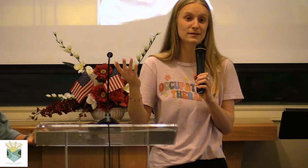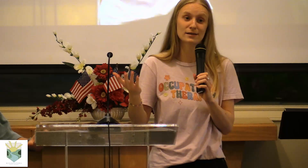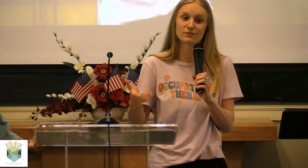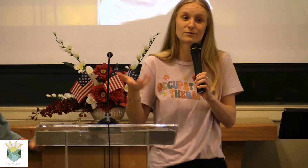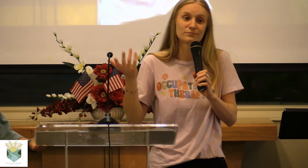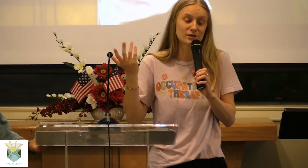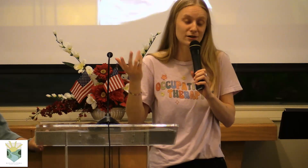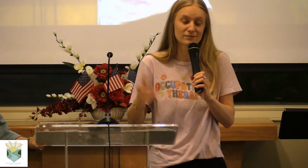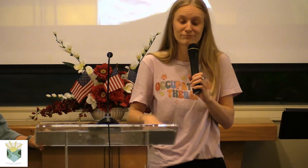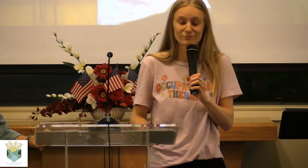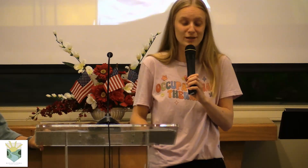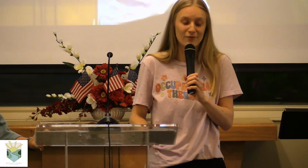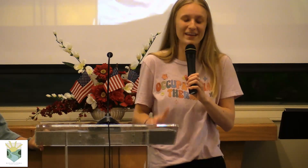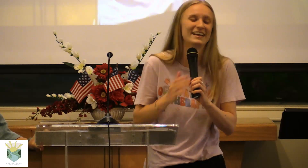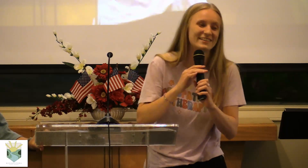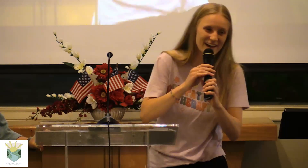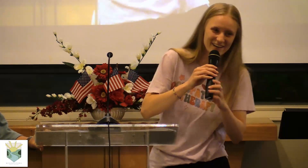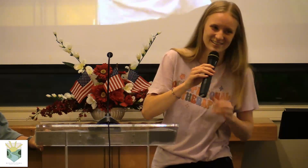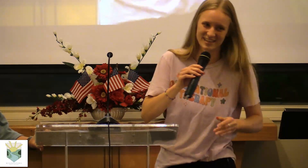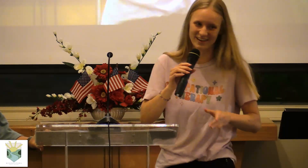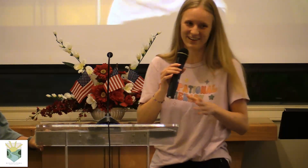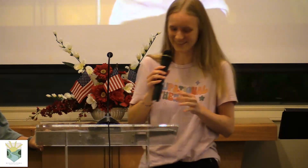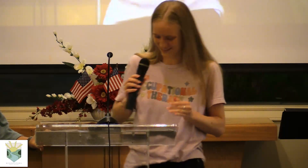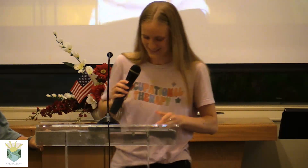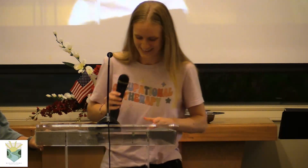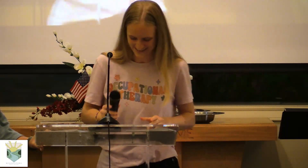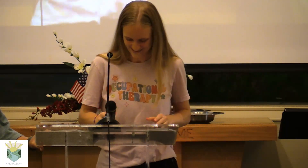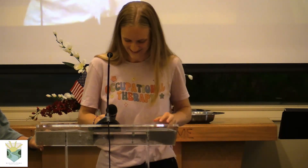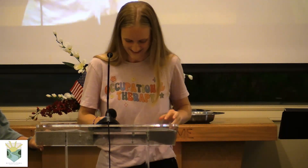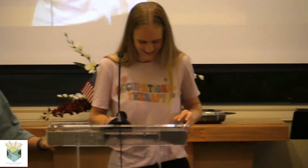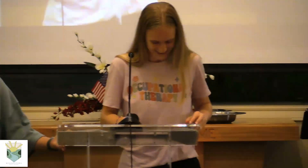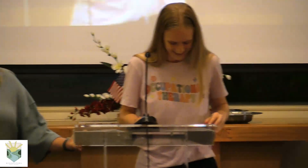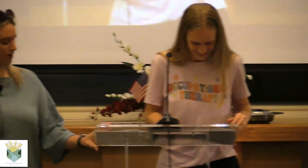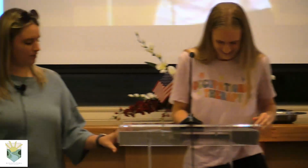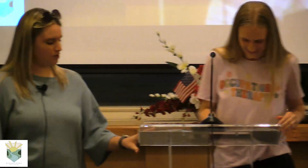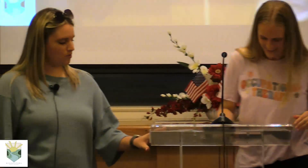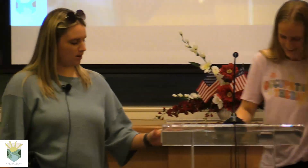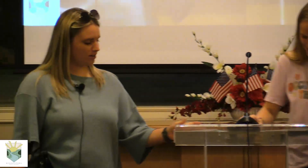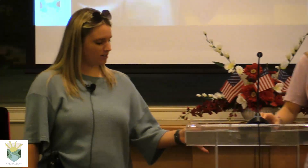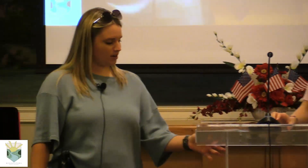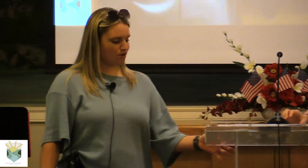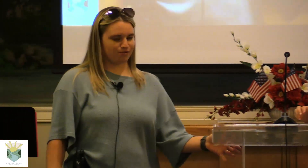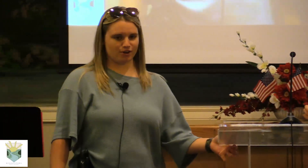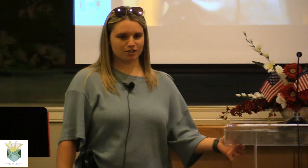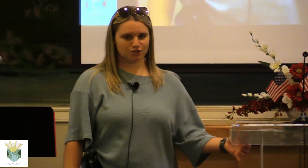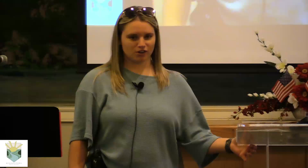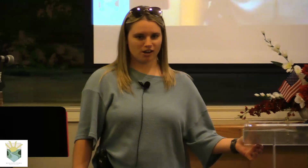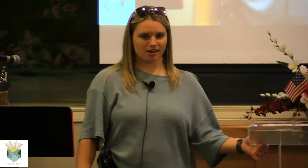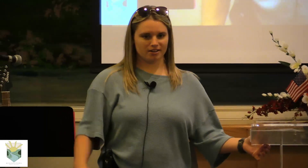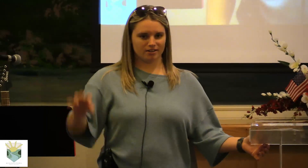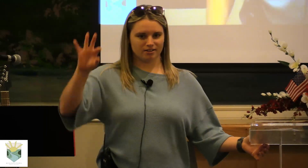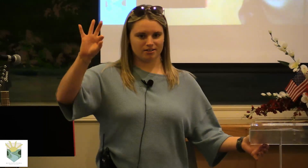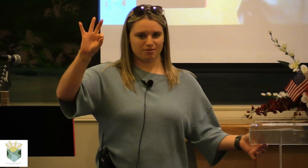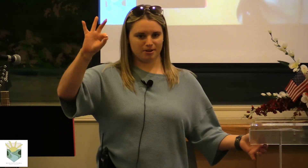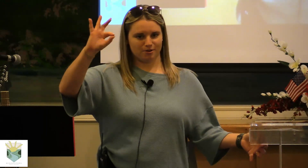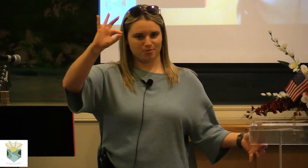or sorry, we don't. Yes. So. And then we've got 2 more. So French fry. Everybody remember